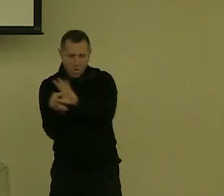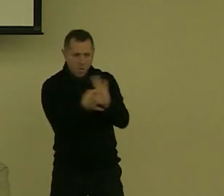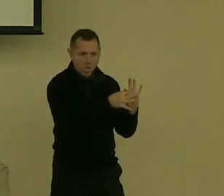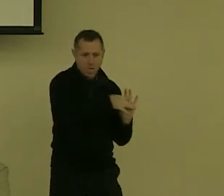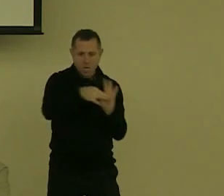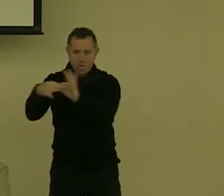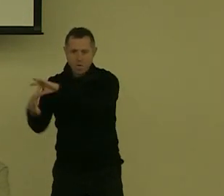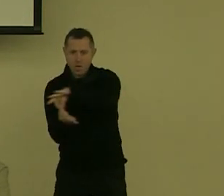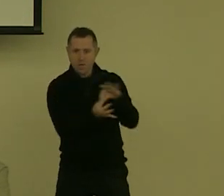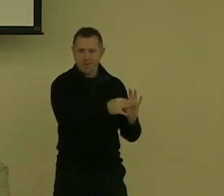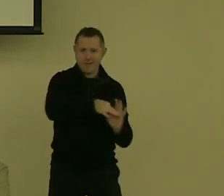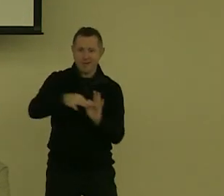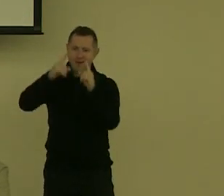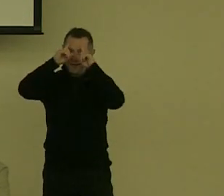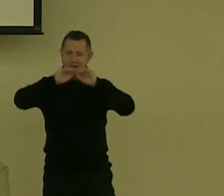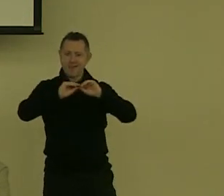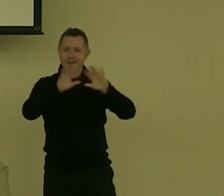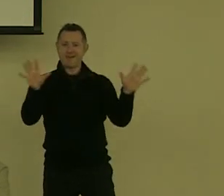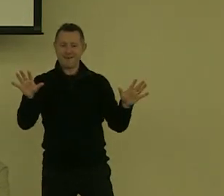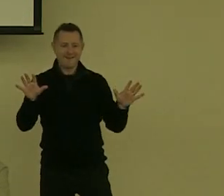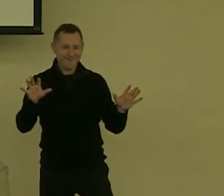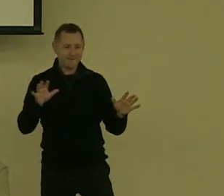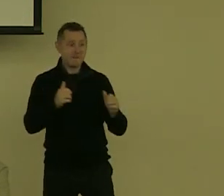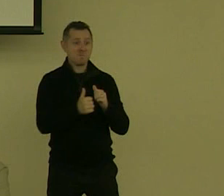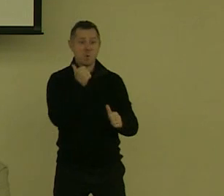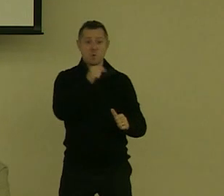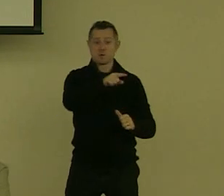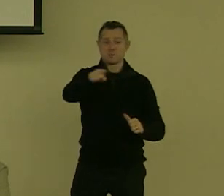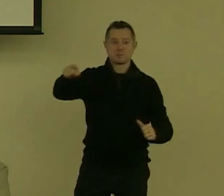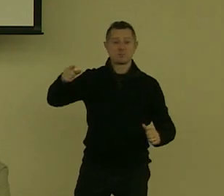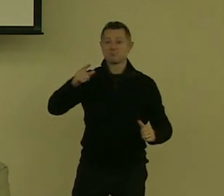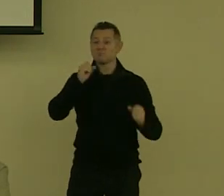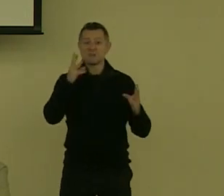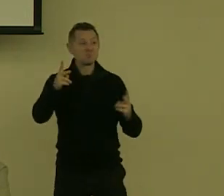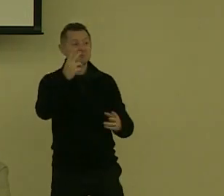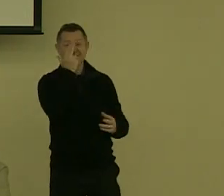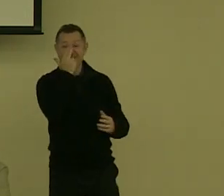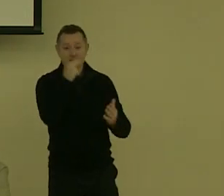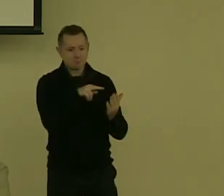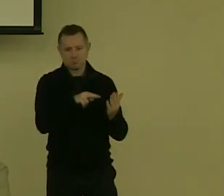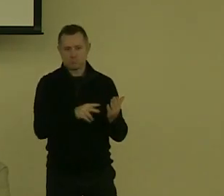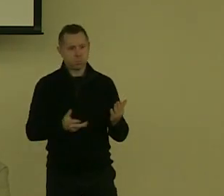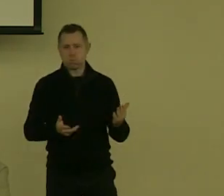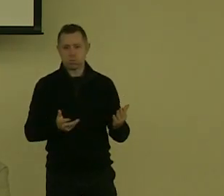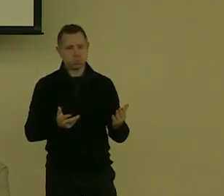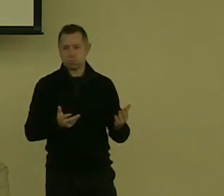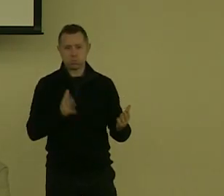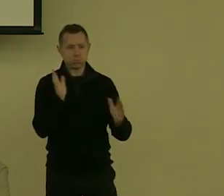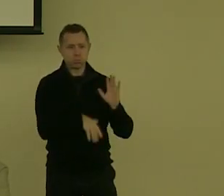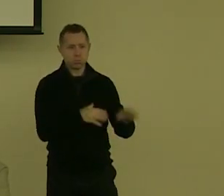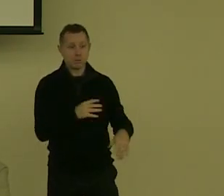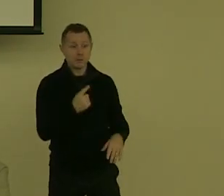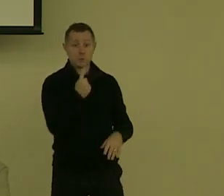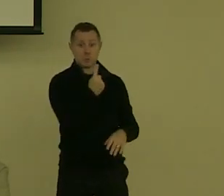So it's one of the most interesting things is that most of the students are not comics readers when they come in. And I had one student this past summer, I taught it 4 years